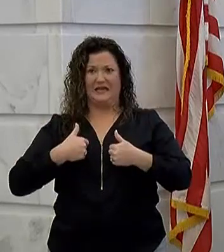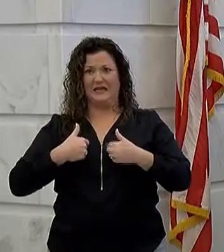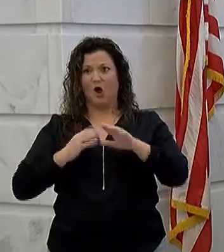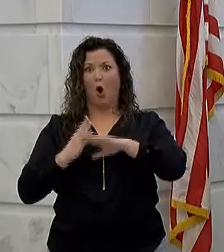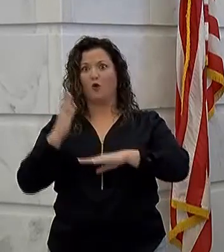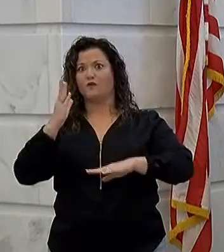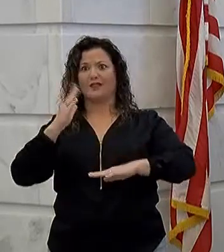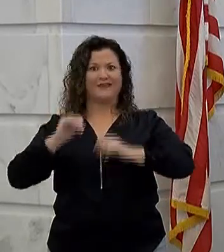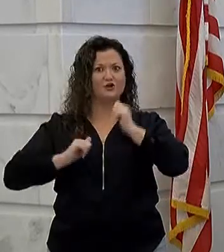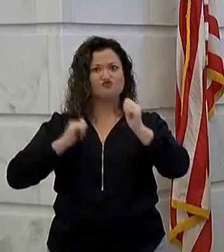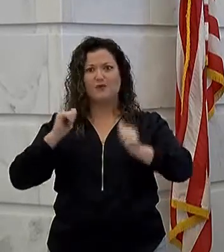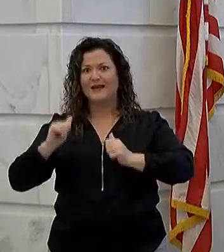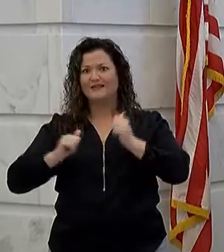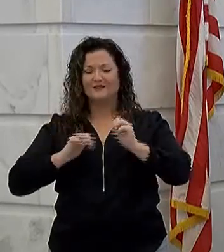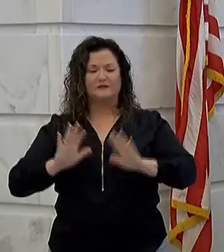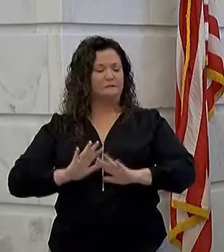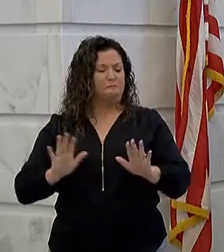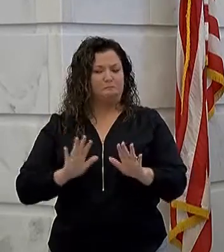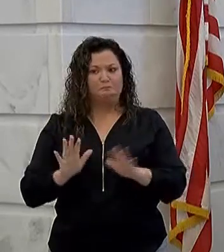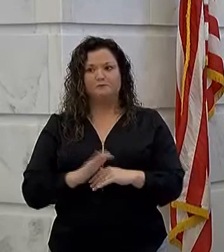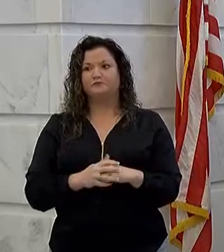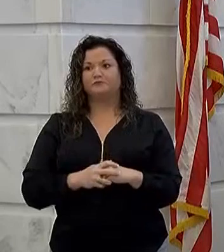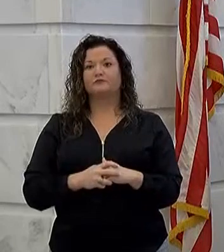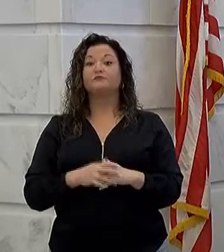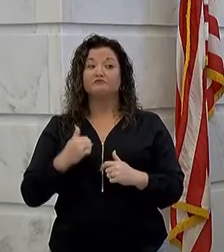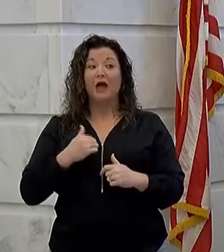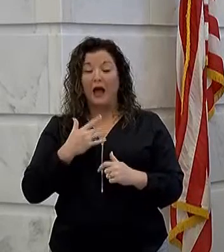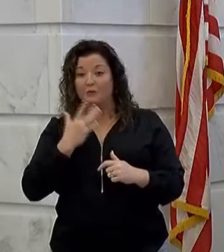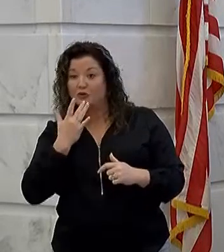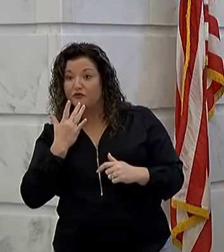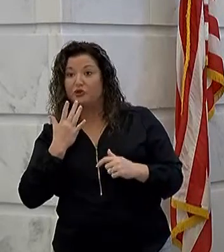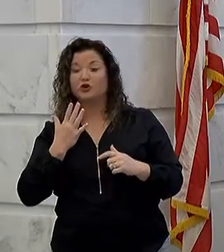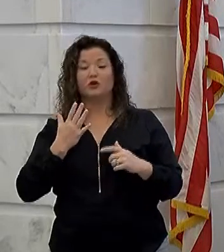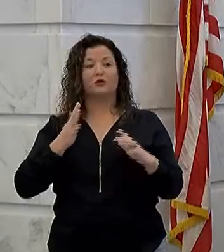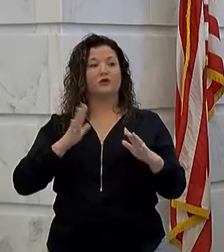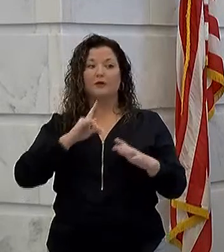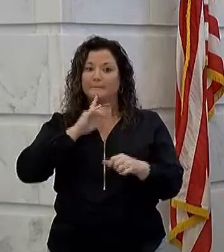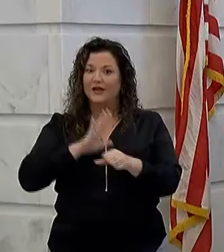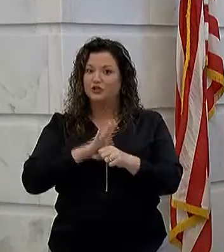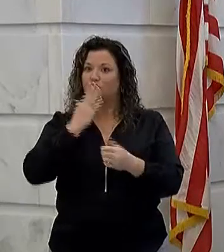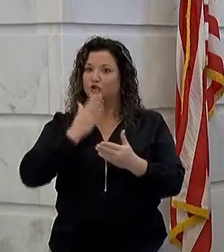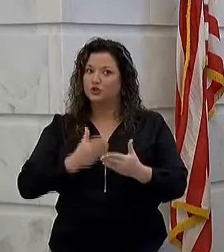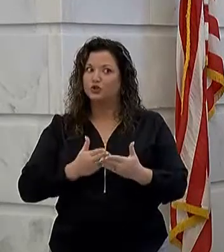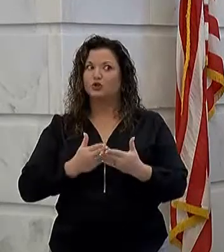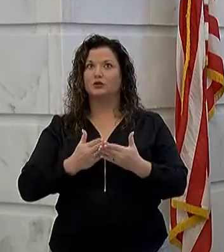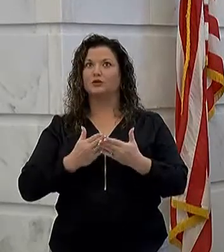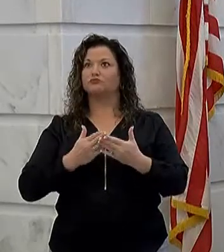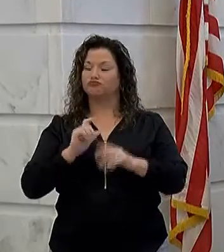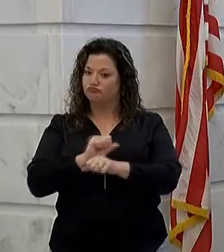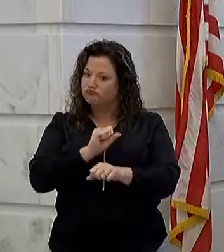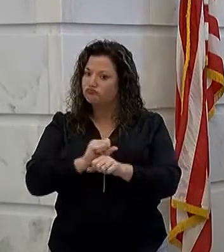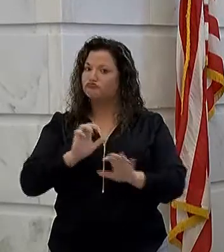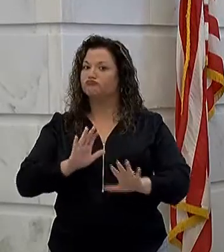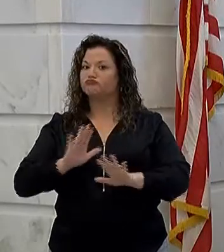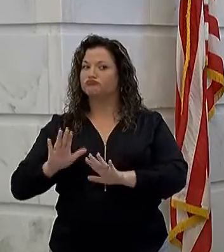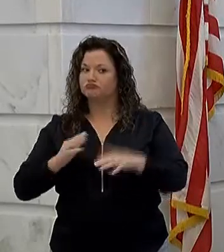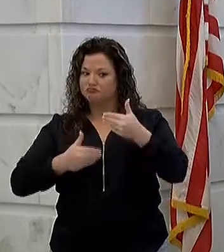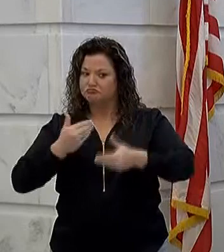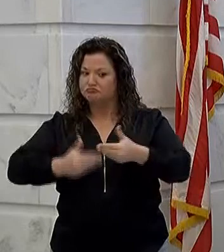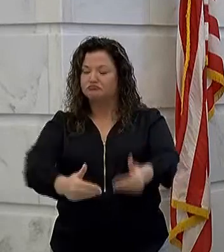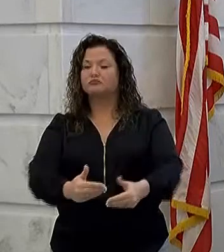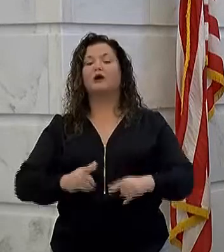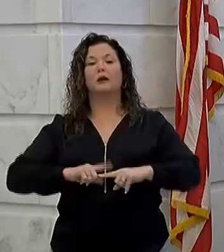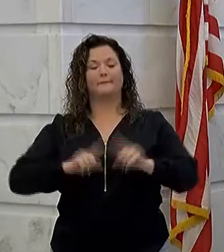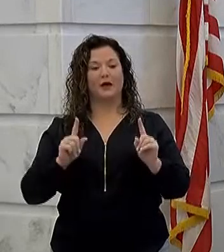overly aggressive when it comes to things. I like to make sure that we're making good, prudent, practical moves, but we